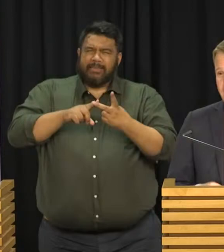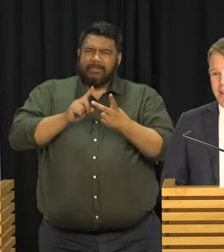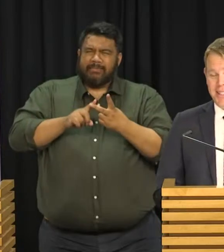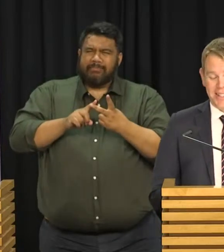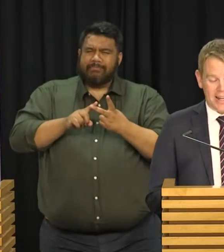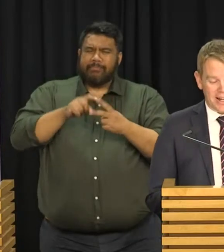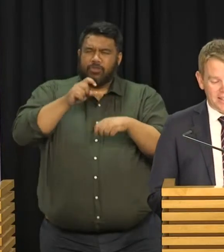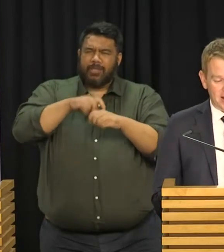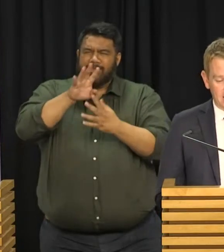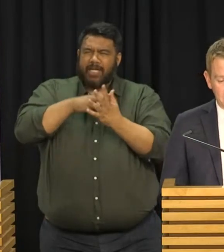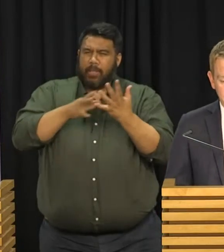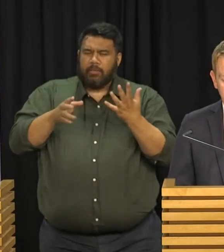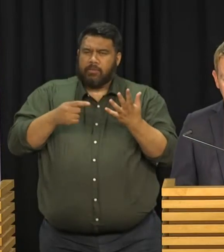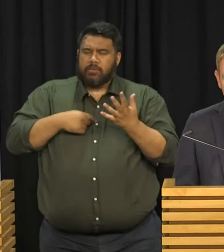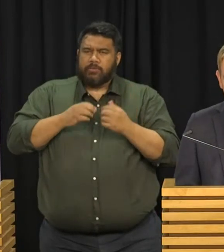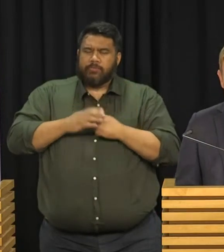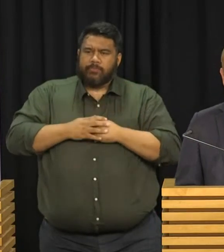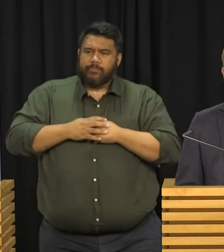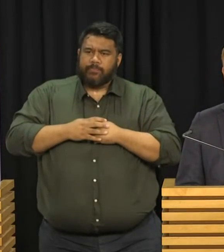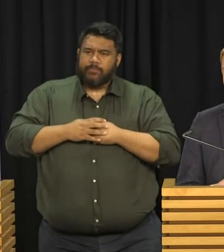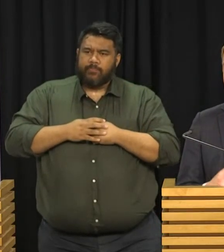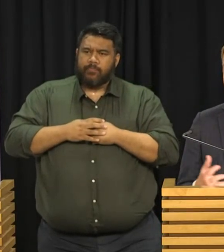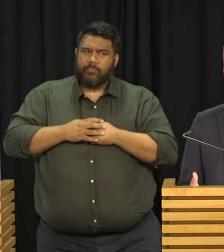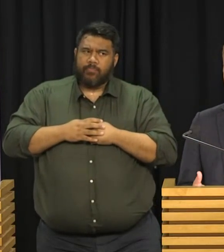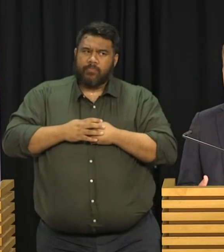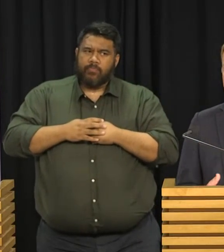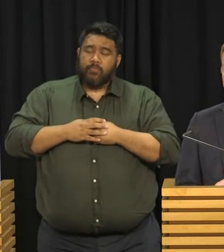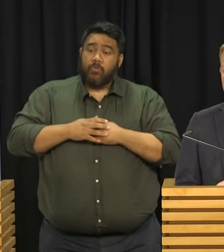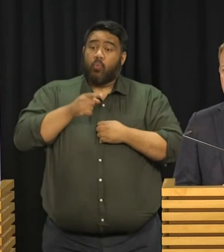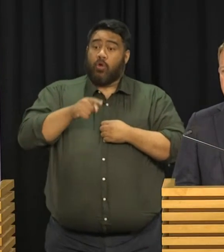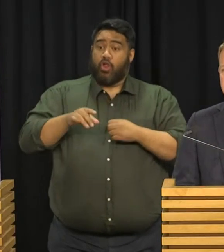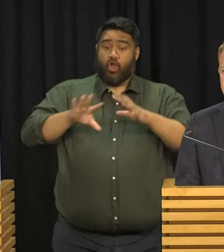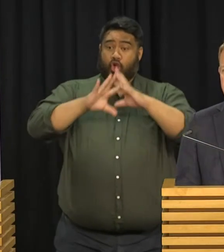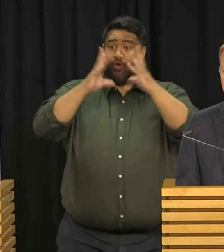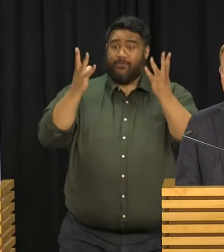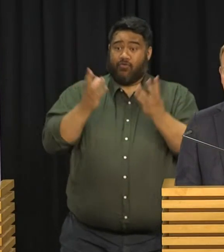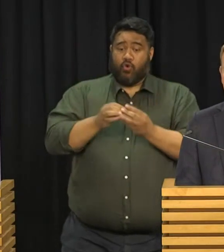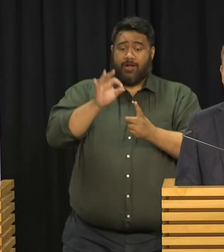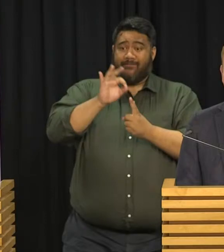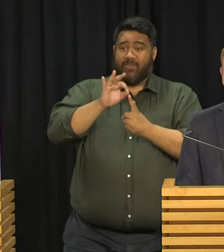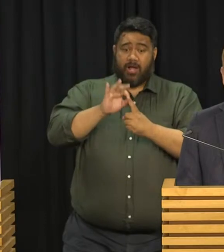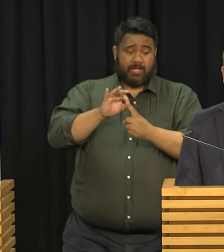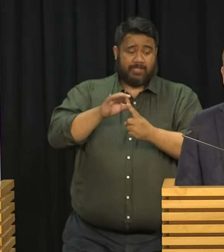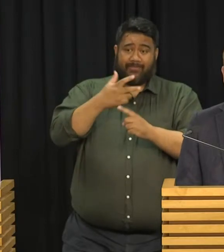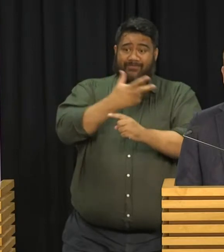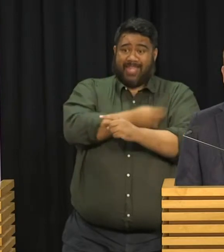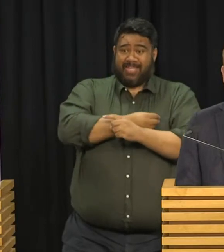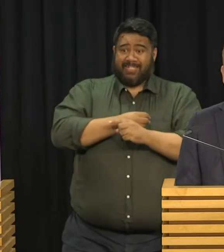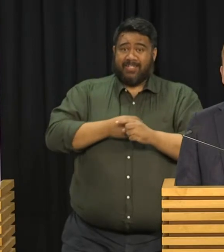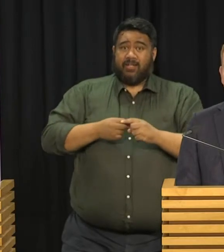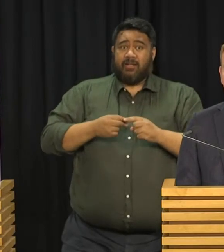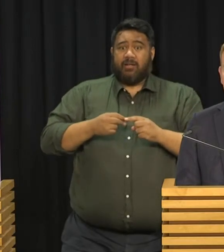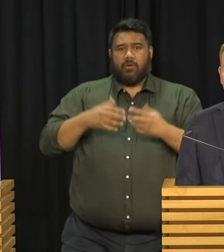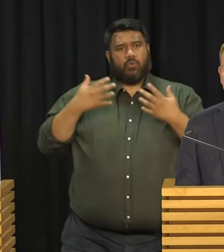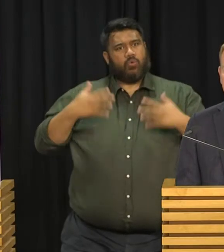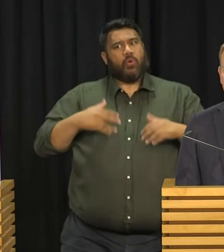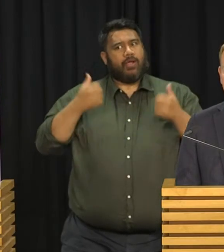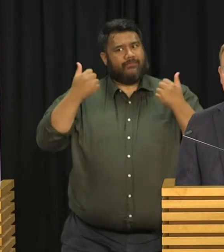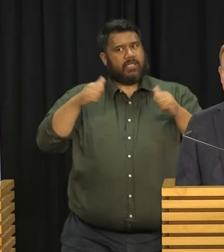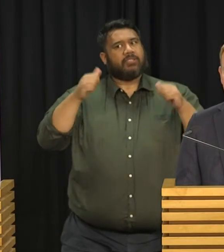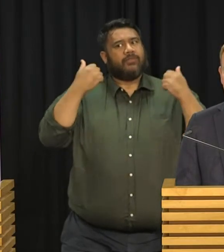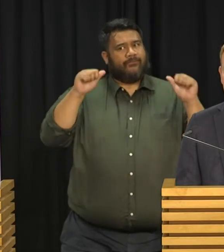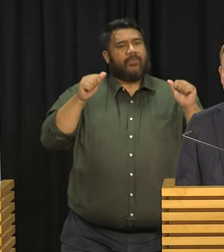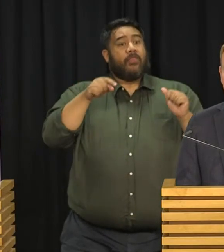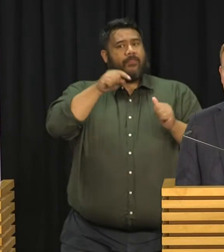can answer that last part of the question. The overall effectiveness of the Pfizer vaccine was absolutely at the forefront